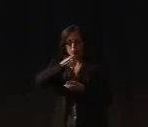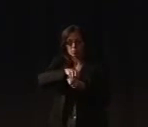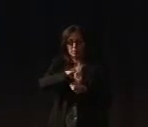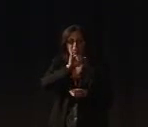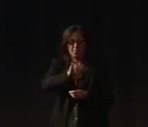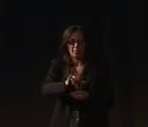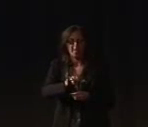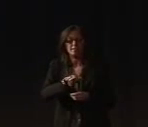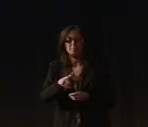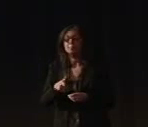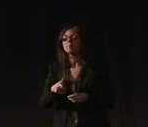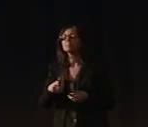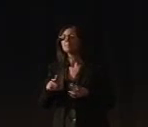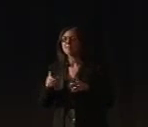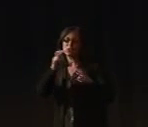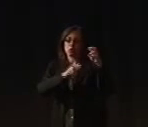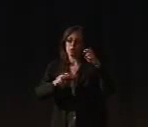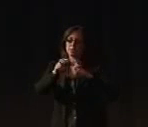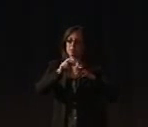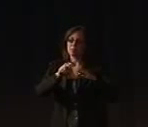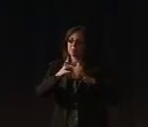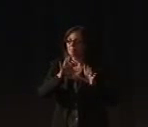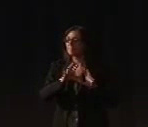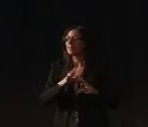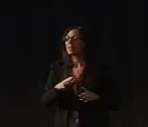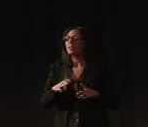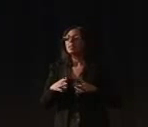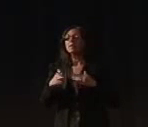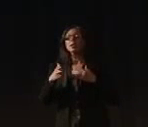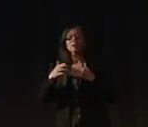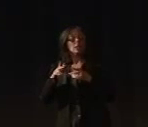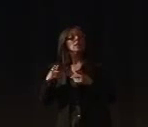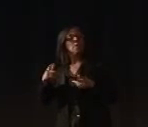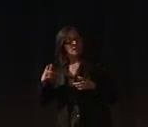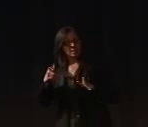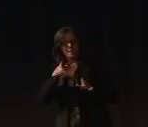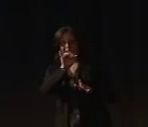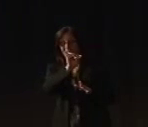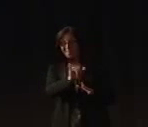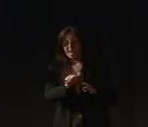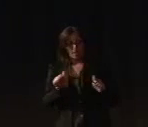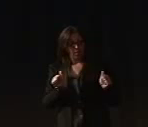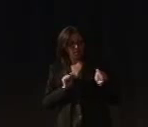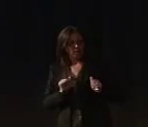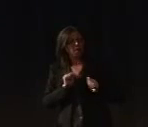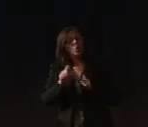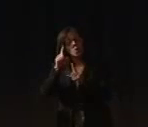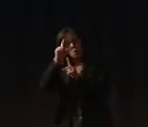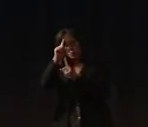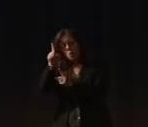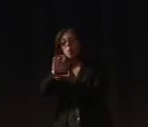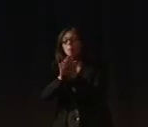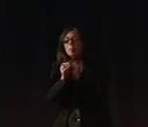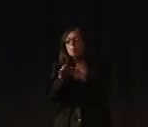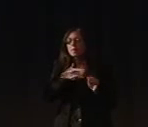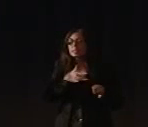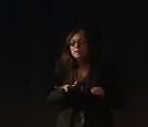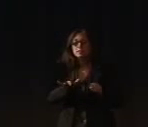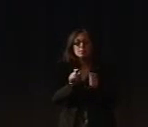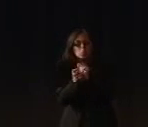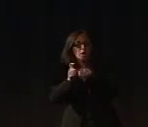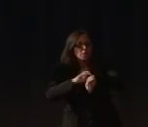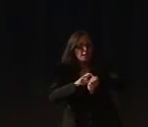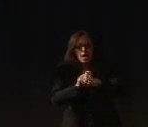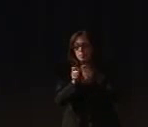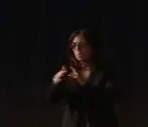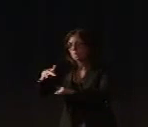to do, precisely to render ourselves sensitive to this change of time and space, was to modify the decor, I